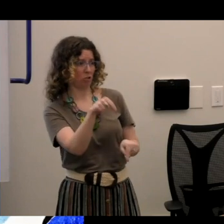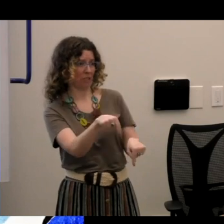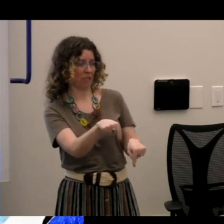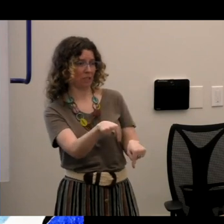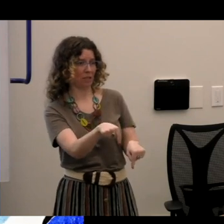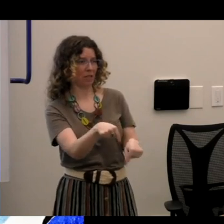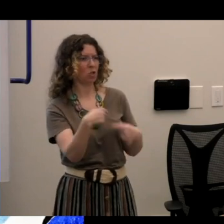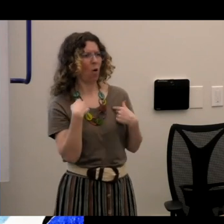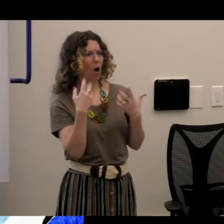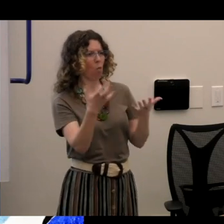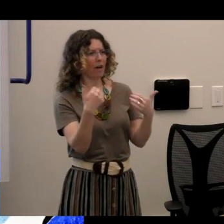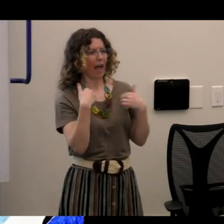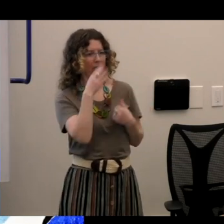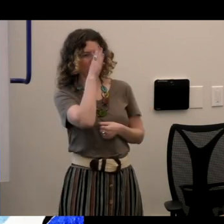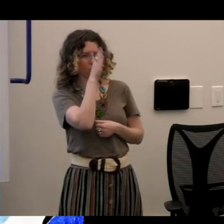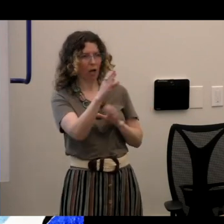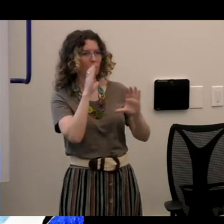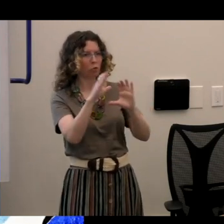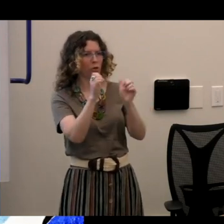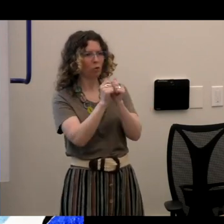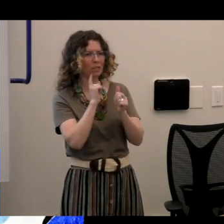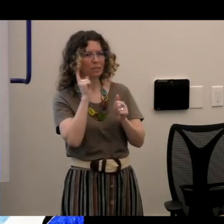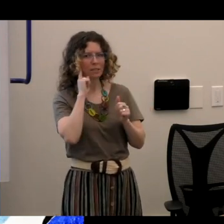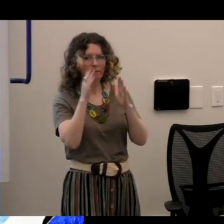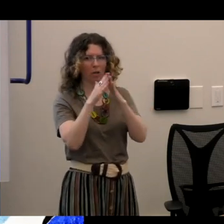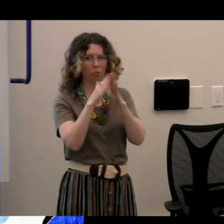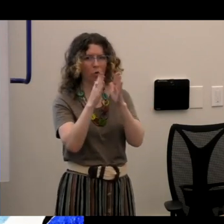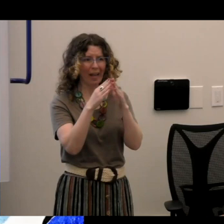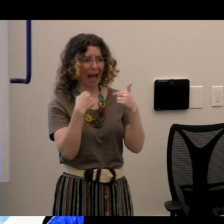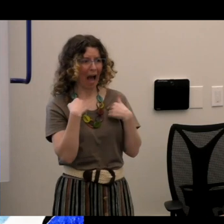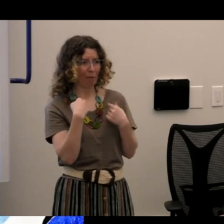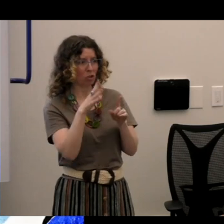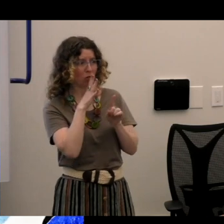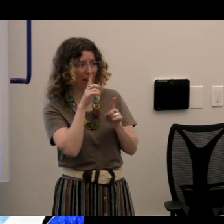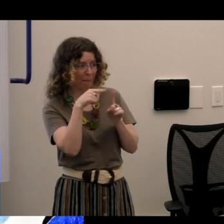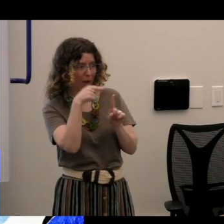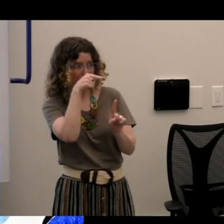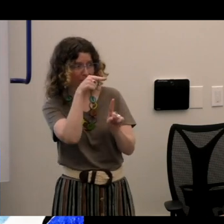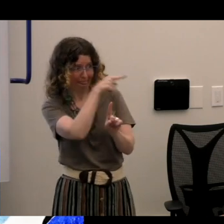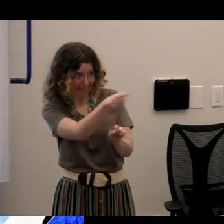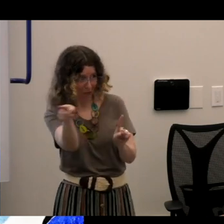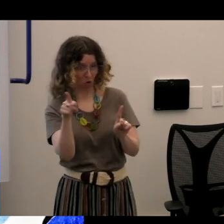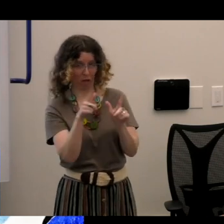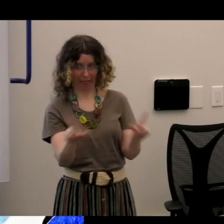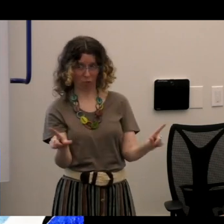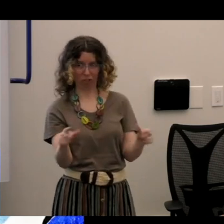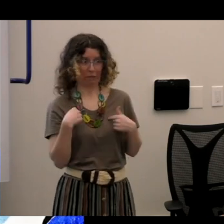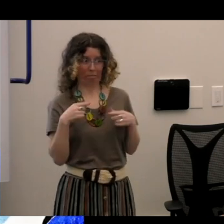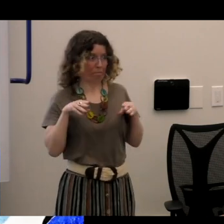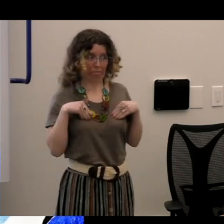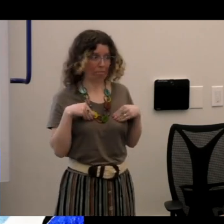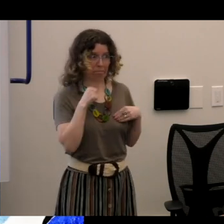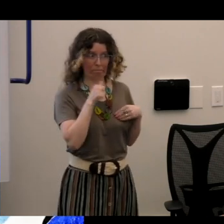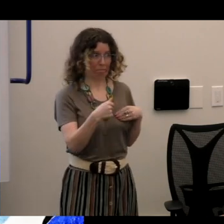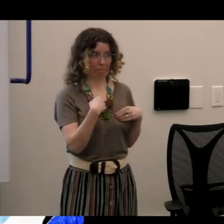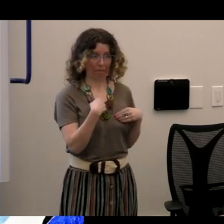which means that people down the road have an opportunity to rewatch this lecture. And I want to be able to give them direct communication via ASL, because I am talking about them in